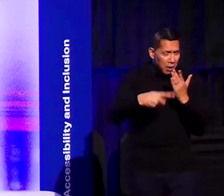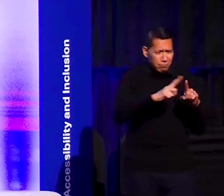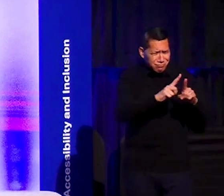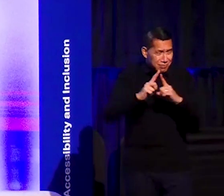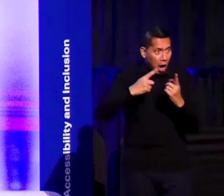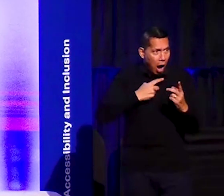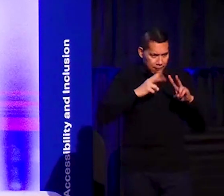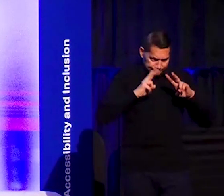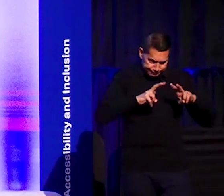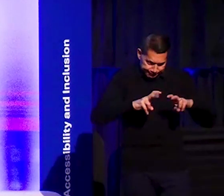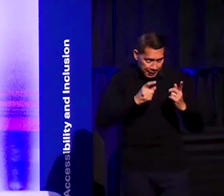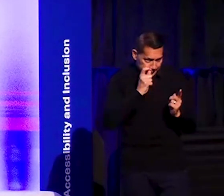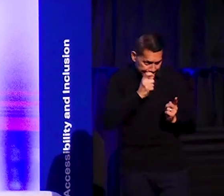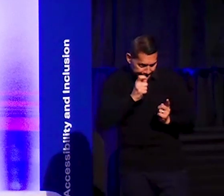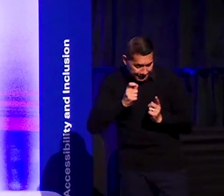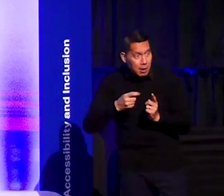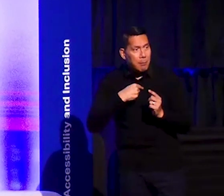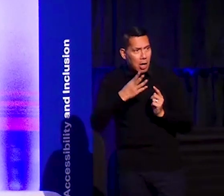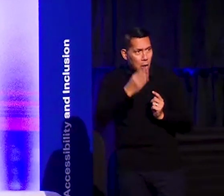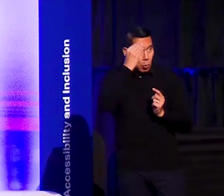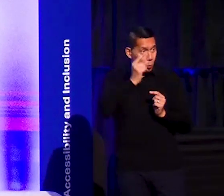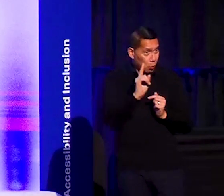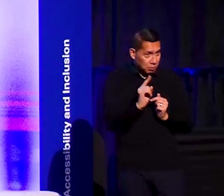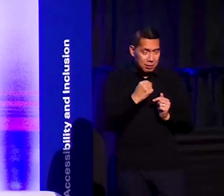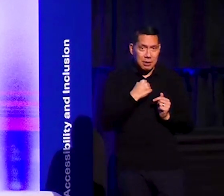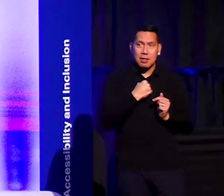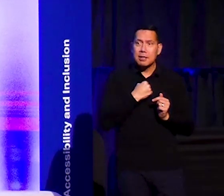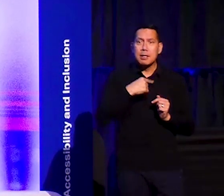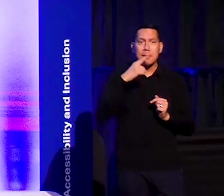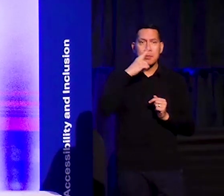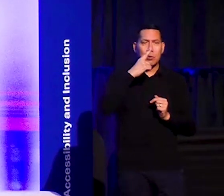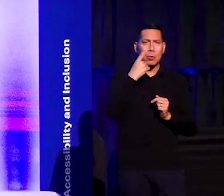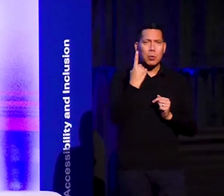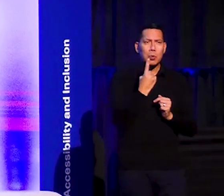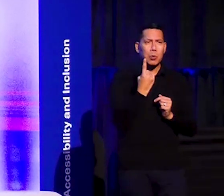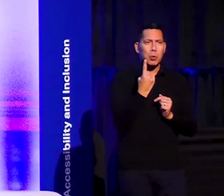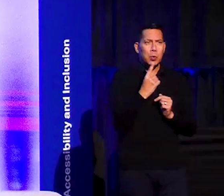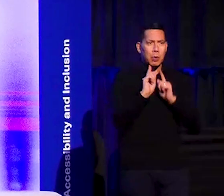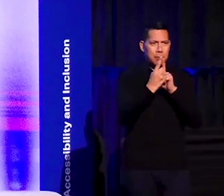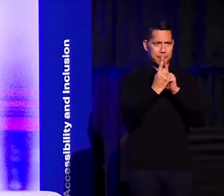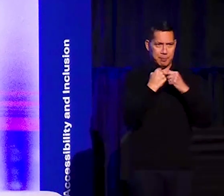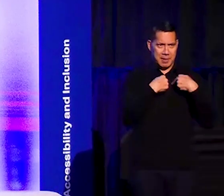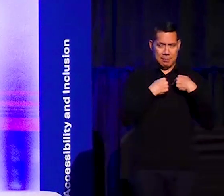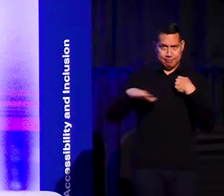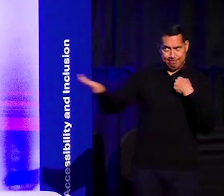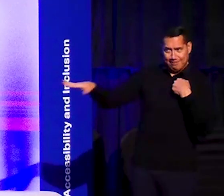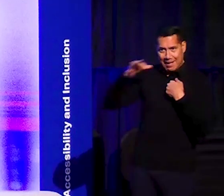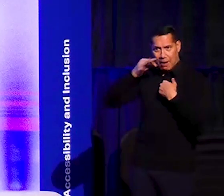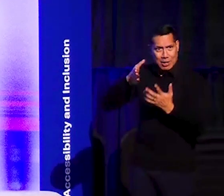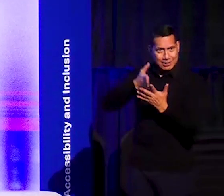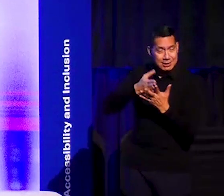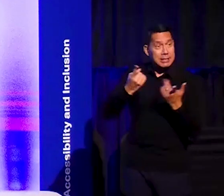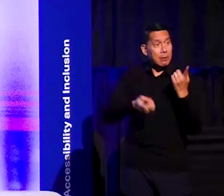at it. And the thing that I've learned is that people who come to me for accessibility are sometimes